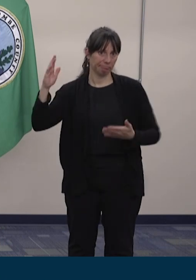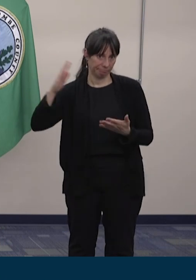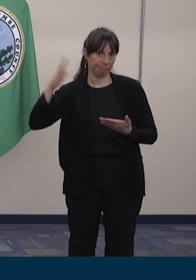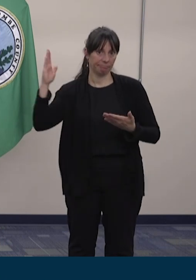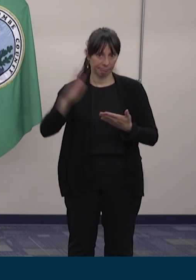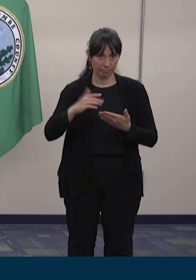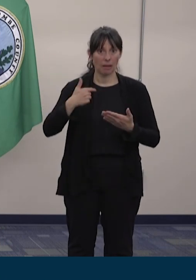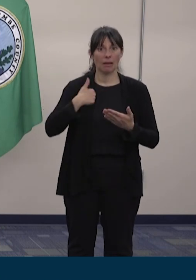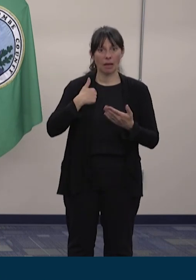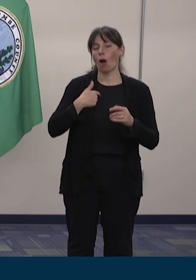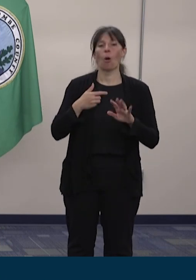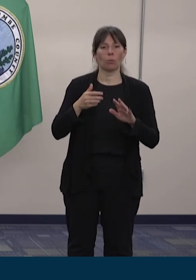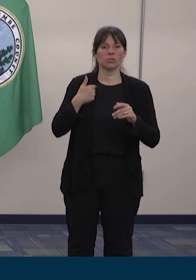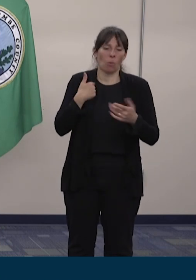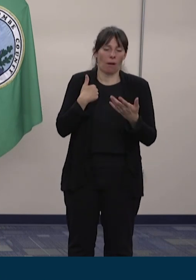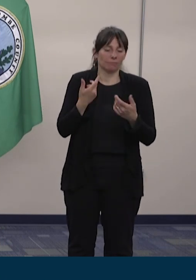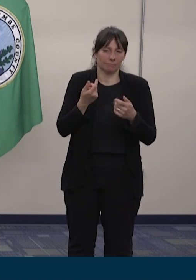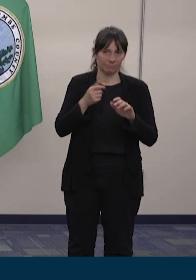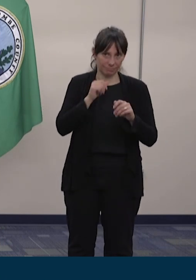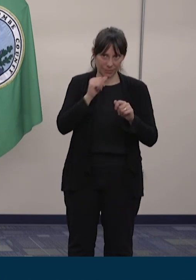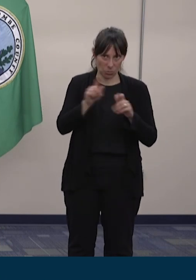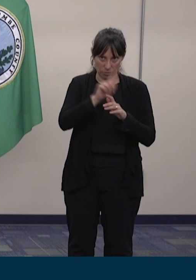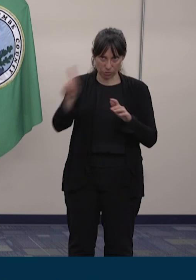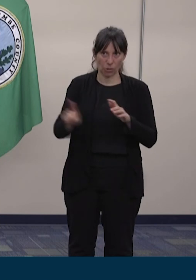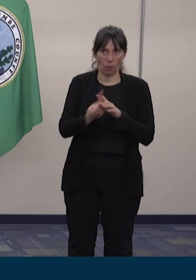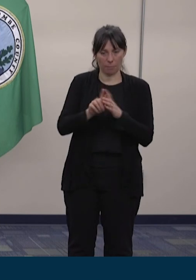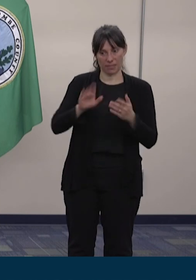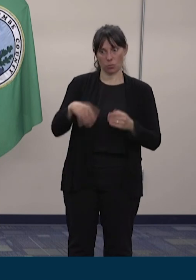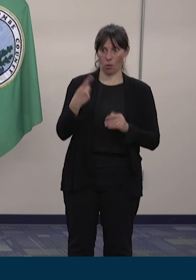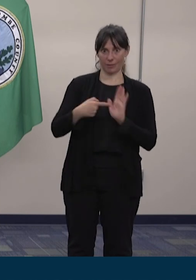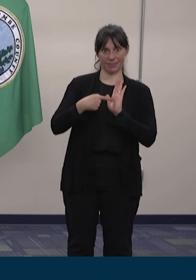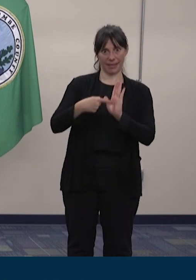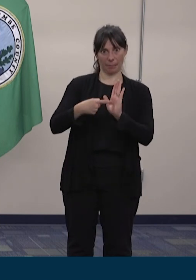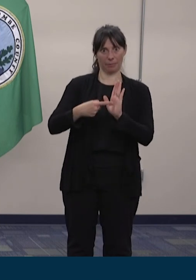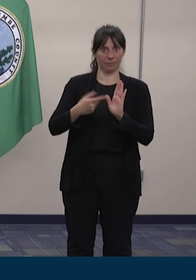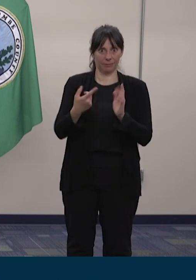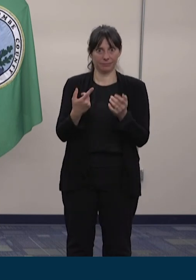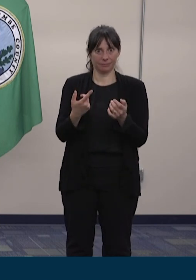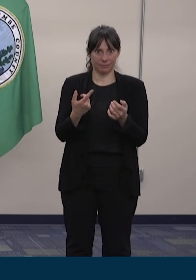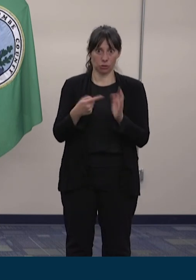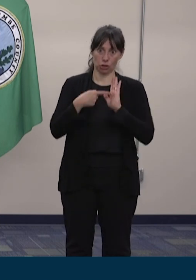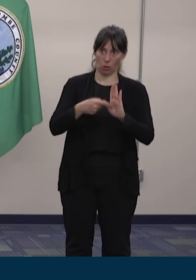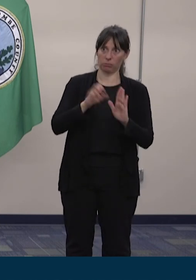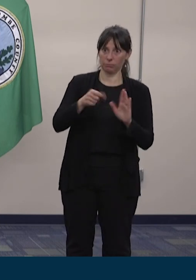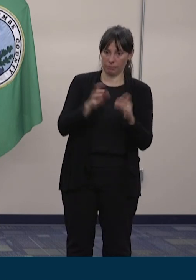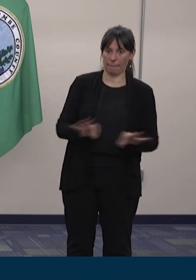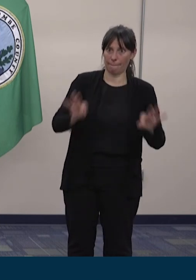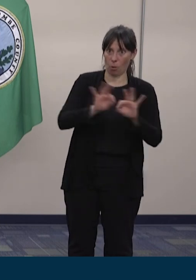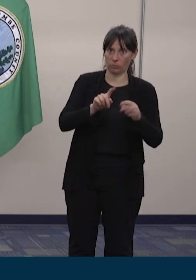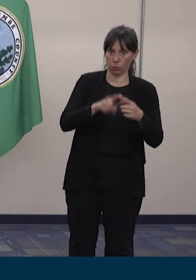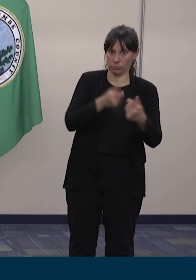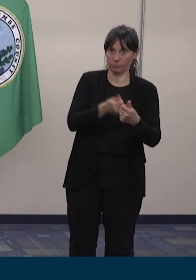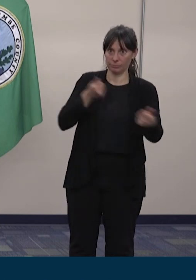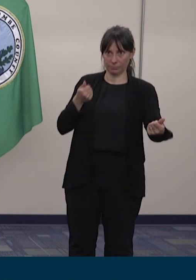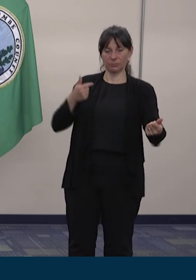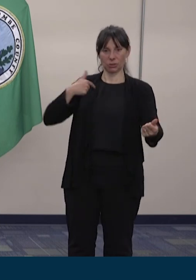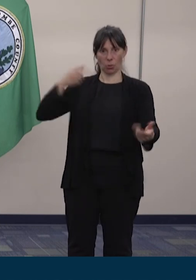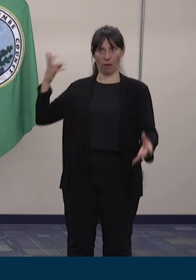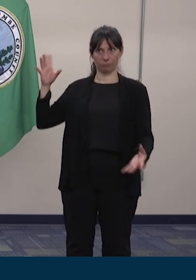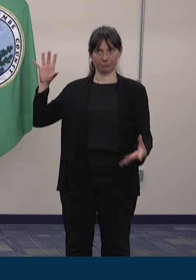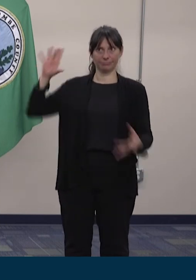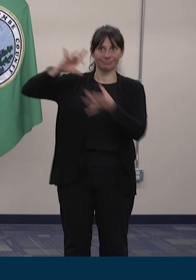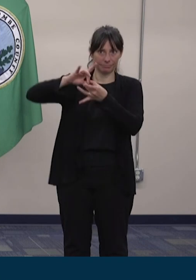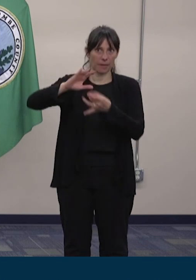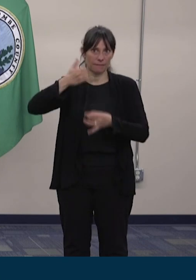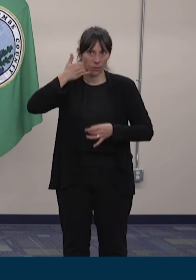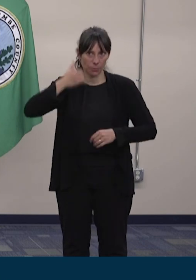way an example to the community of how important it is to do that. I want to give a special thanks to those who have spoken before me and